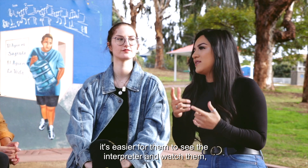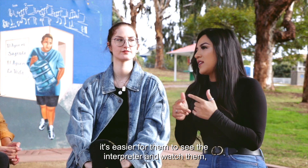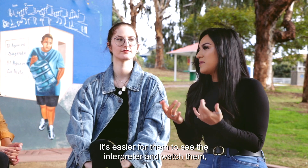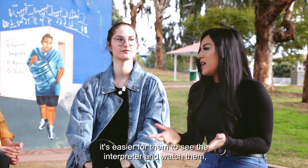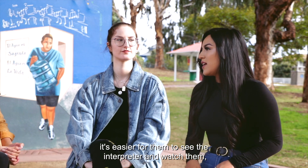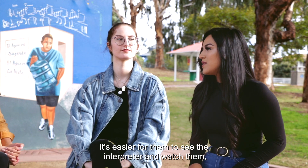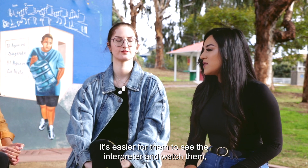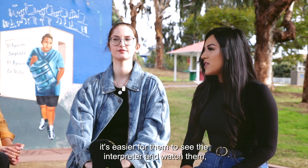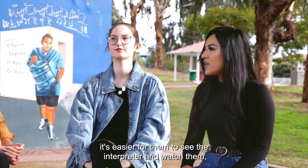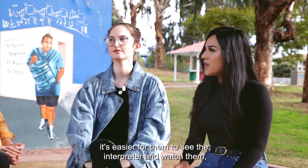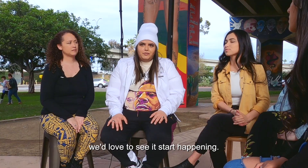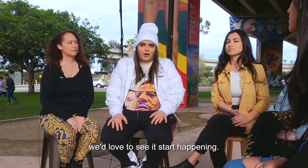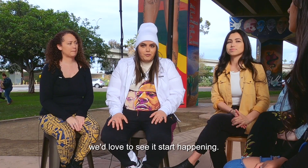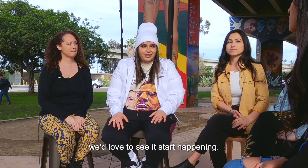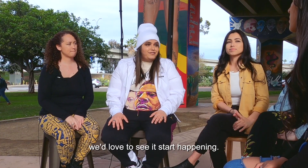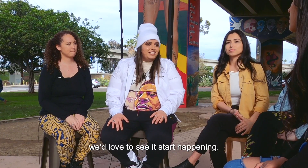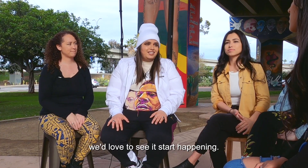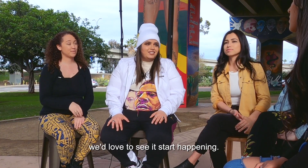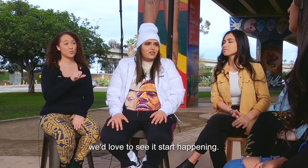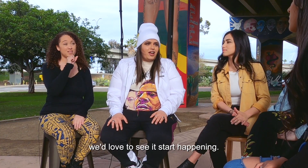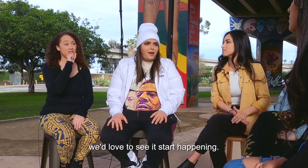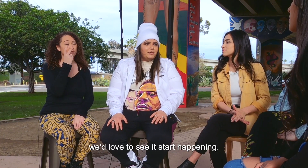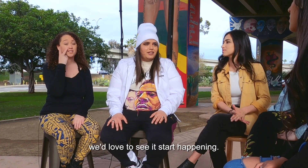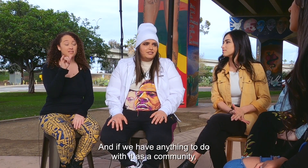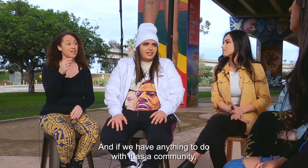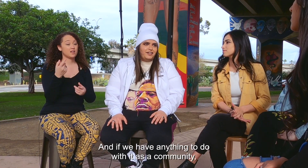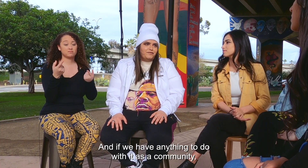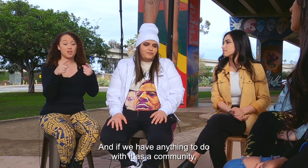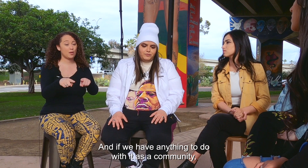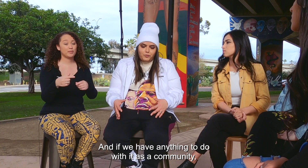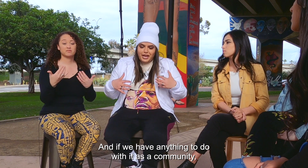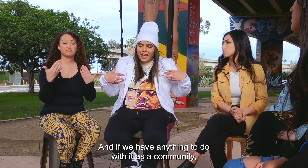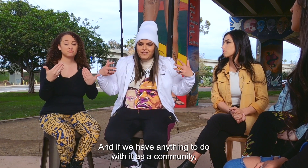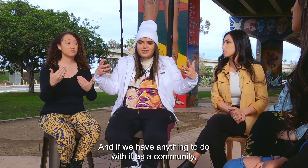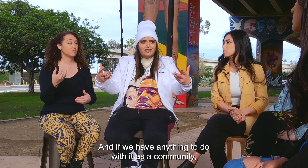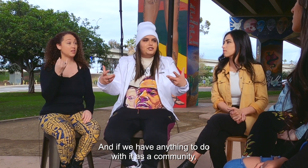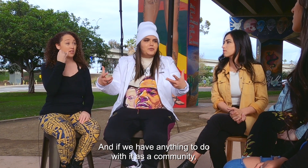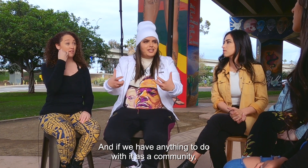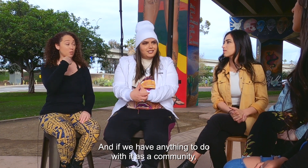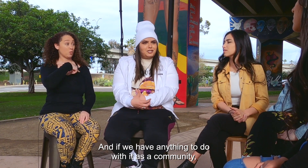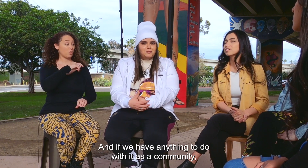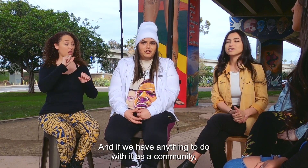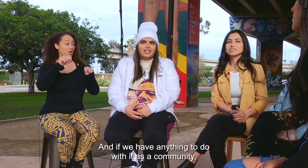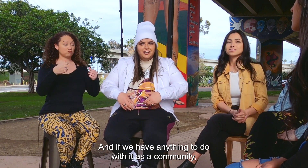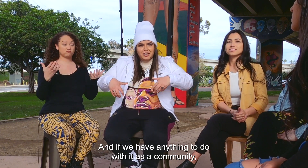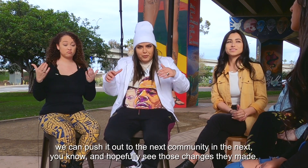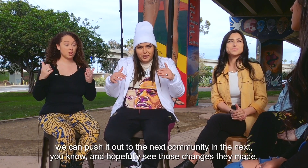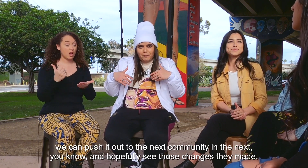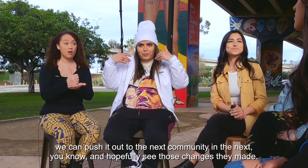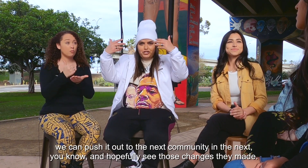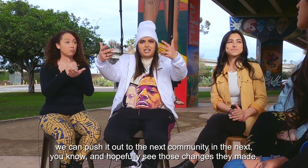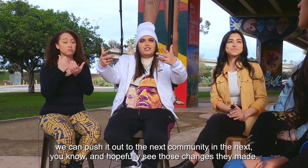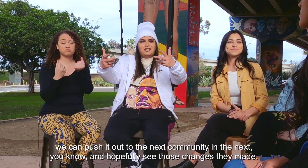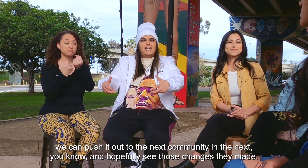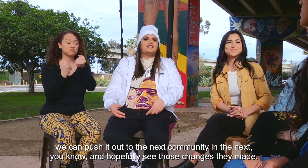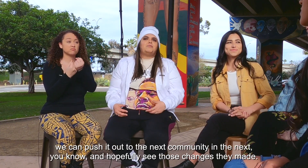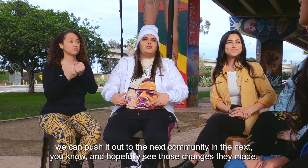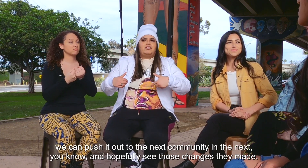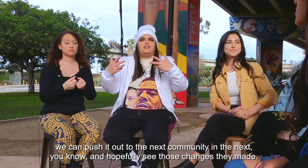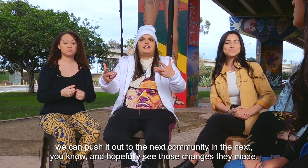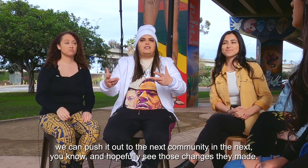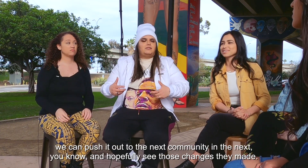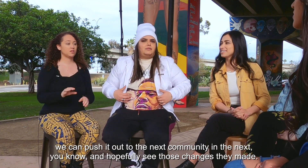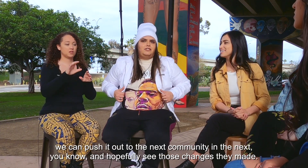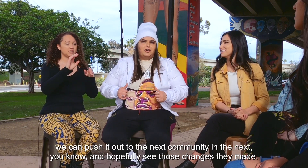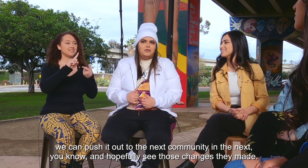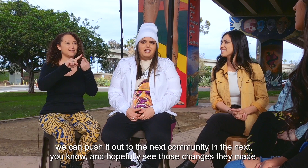the interpreter and watch them. We'd love to see it start happening, and if we have anything to do with it as a community, we can push it out to the next community